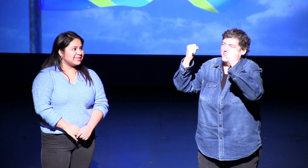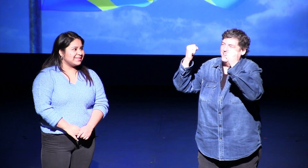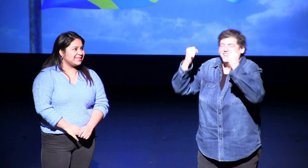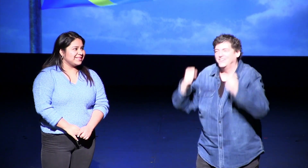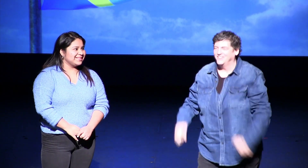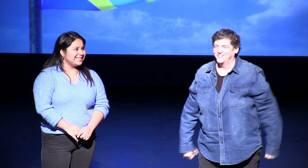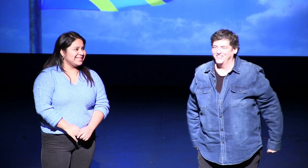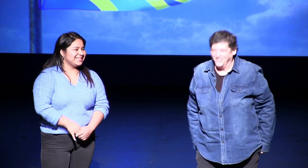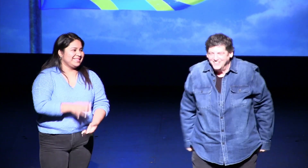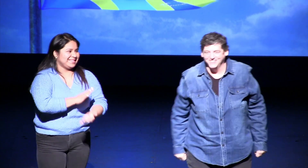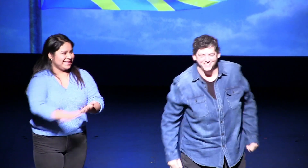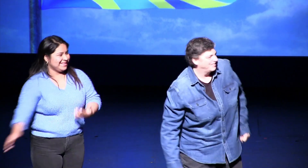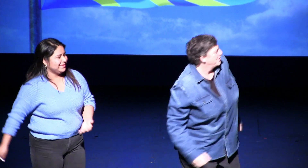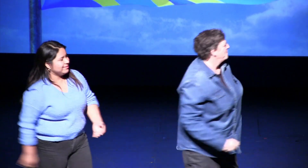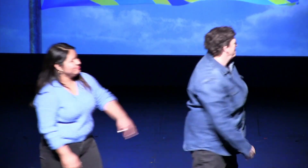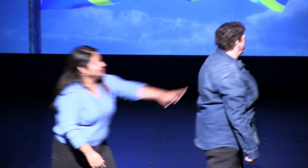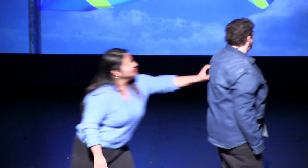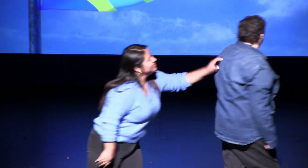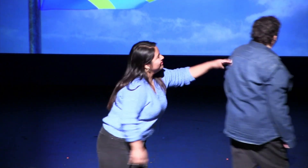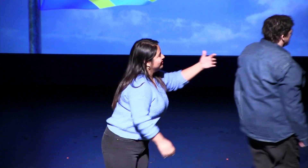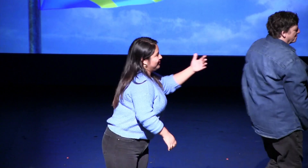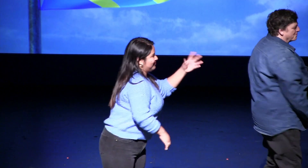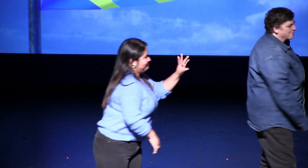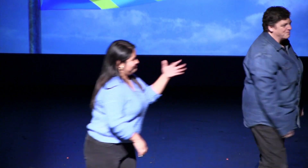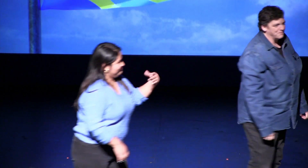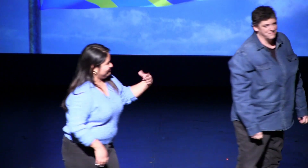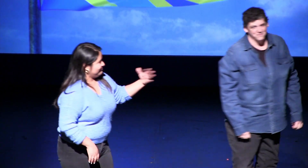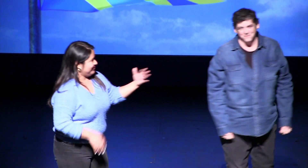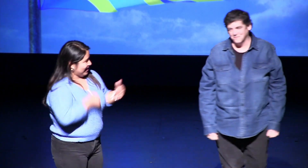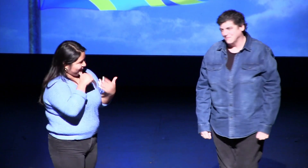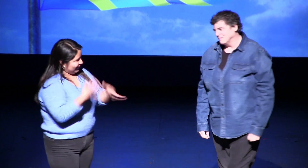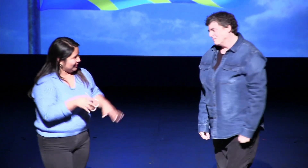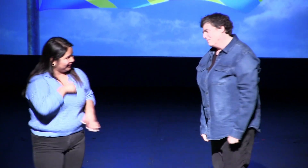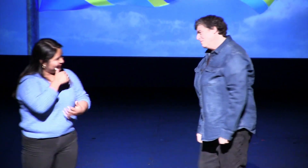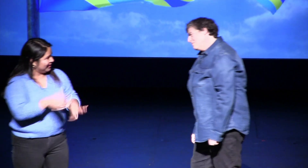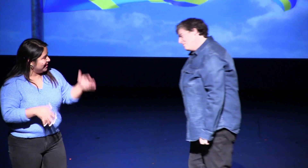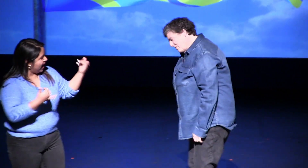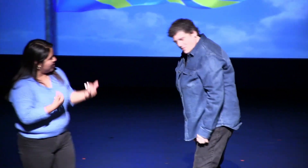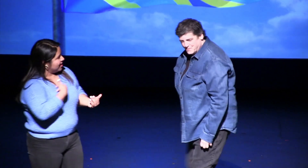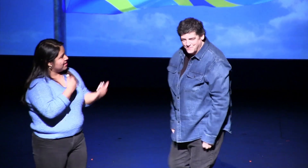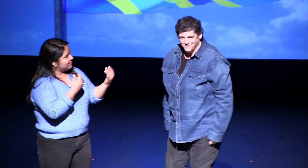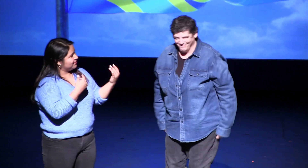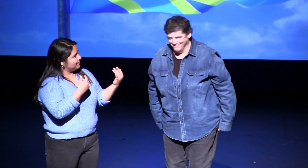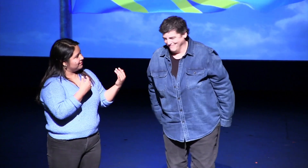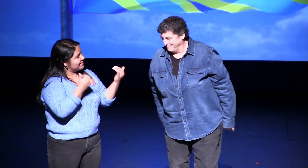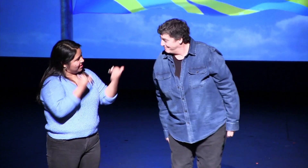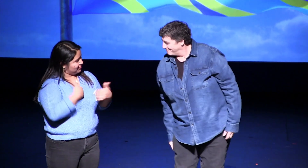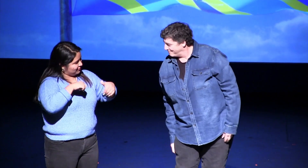hands. Oh, that was nice. Wait, come back. I'm not done with you yet. I'm not done. Come back. Now,